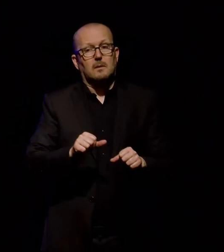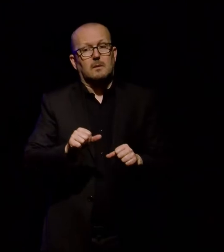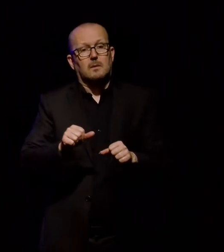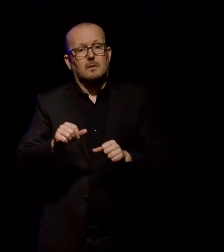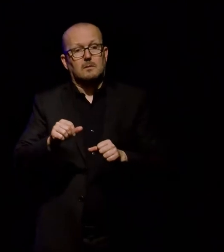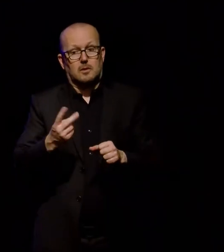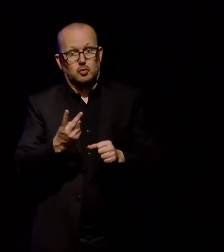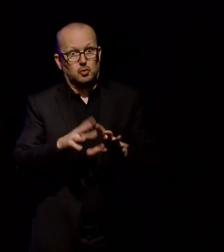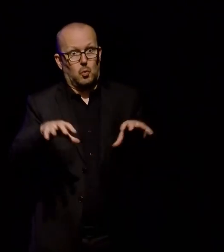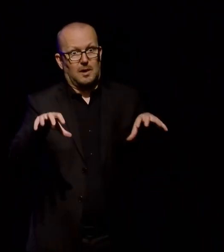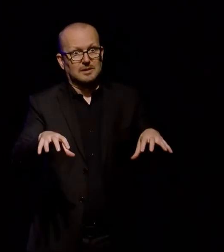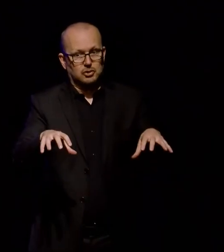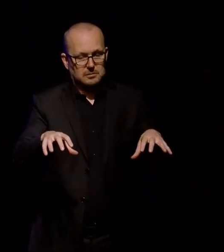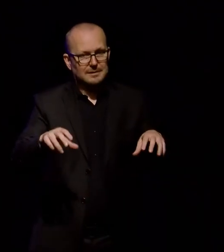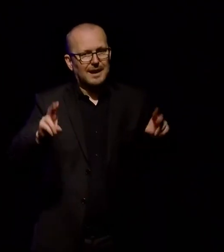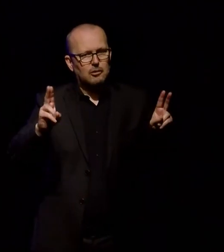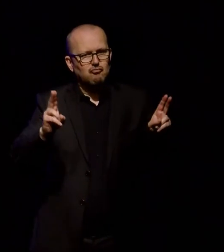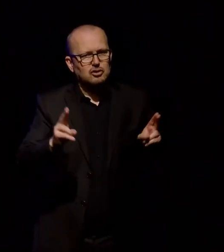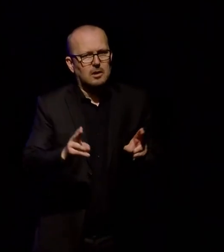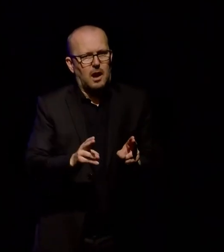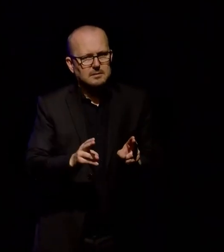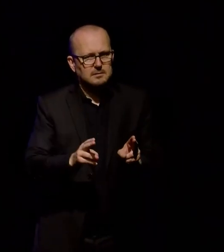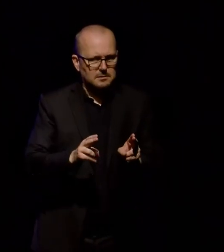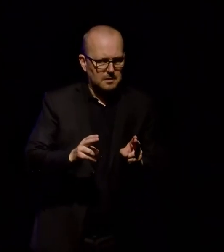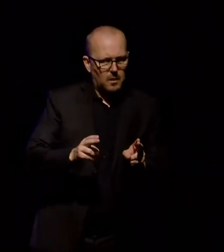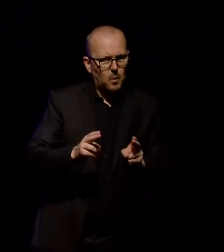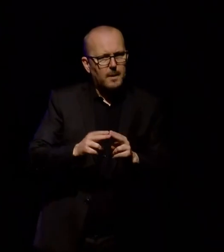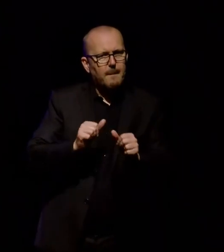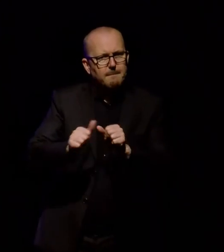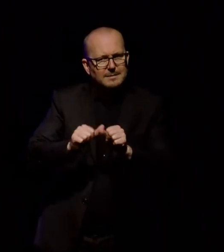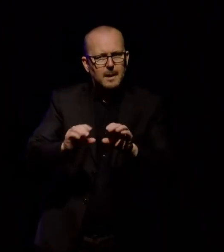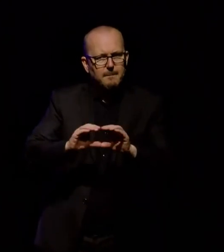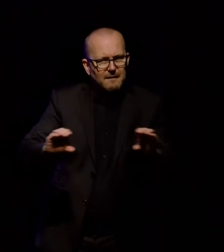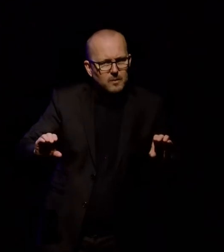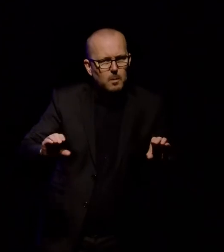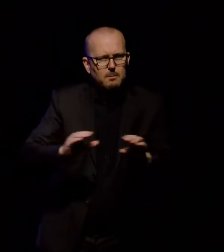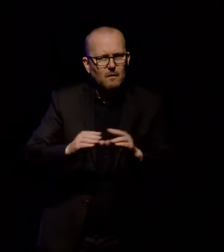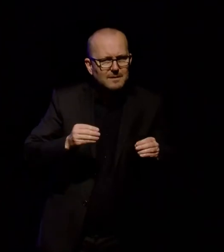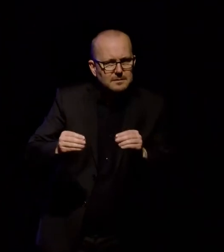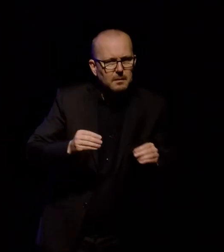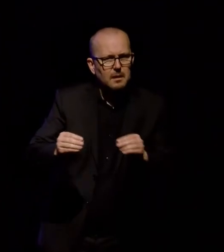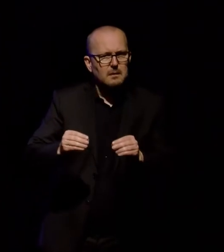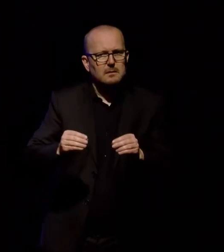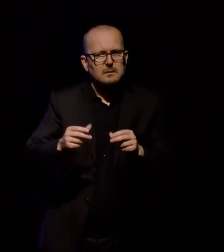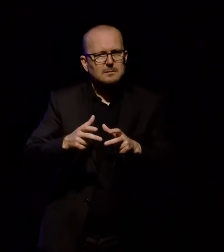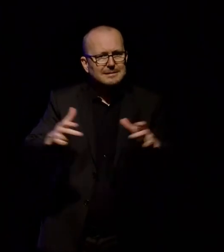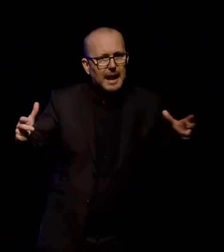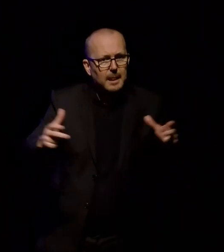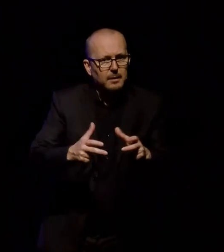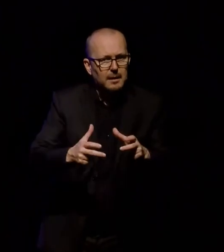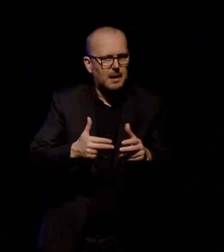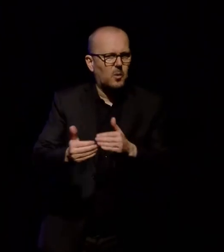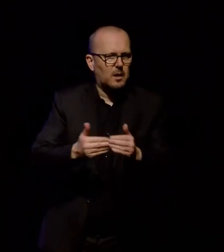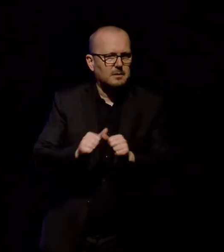our digital storage infrastructure with a new platform that's more flexible, scalable, and organized. With this